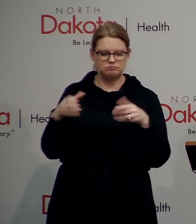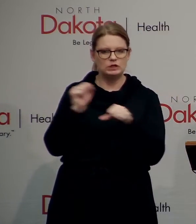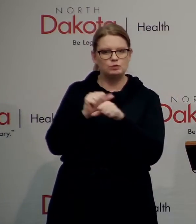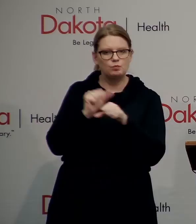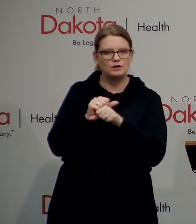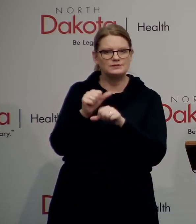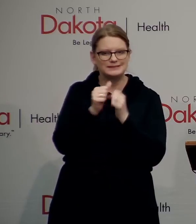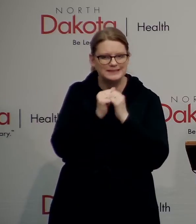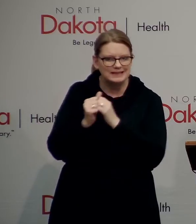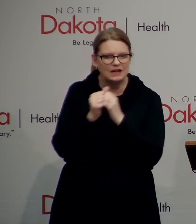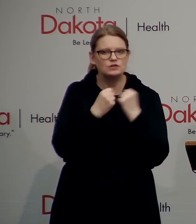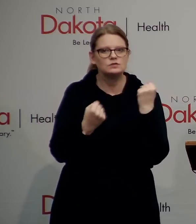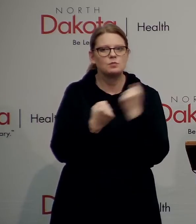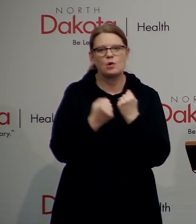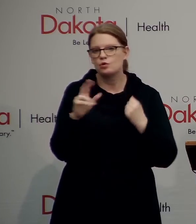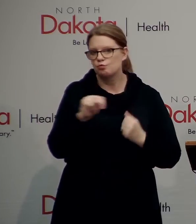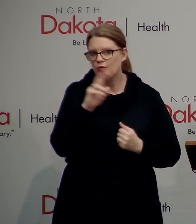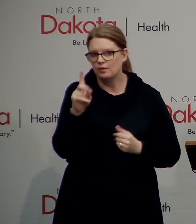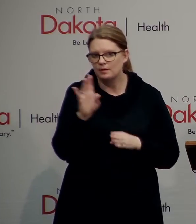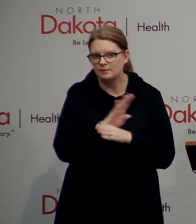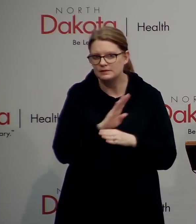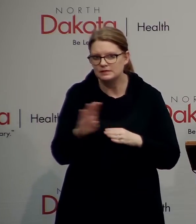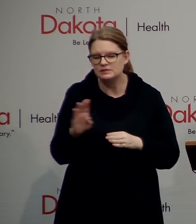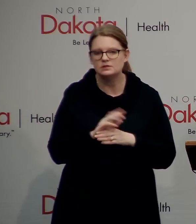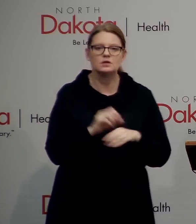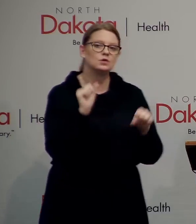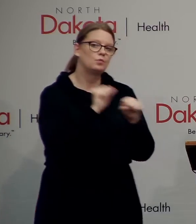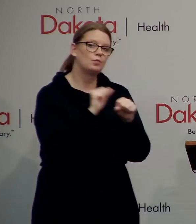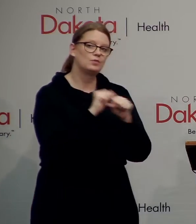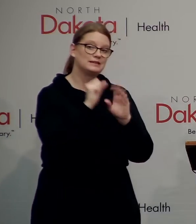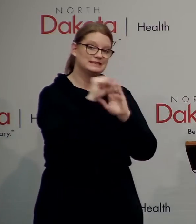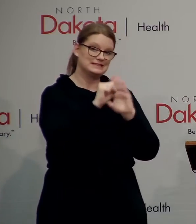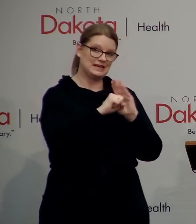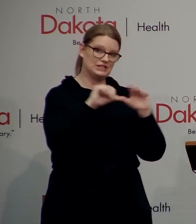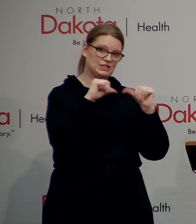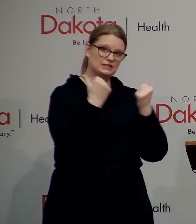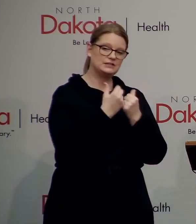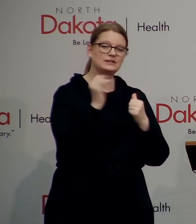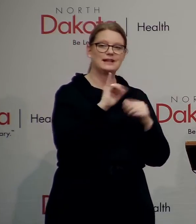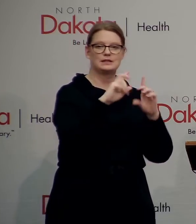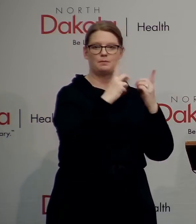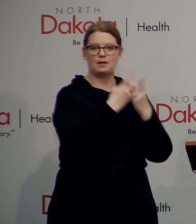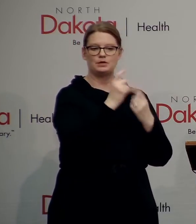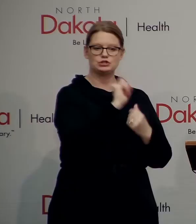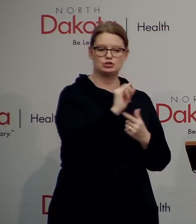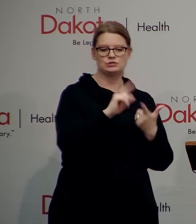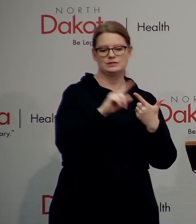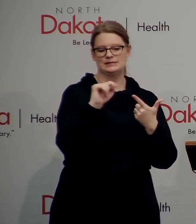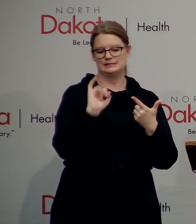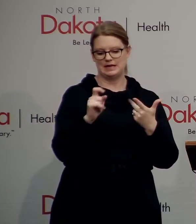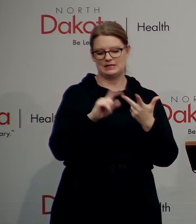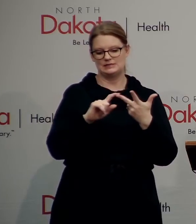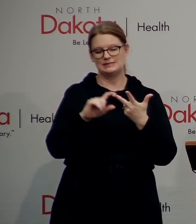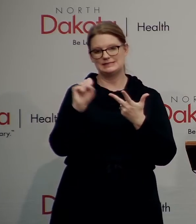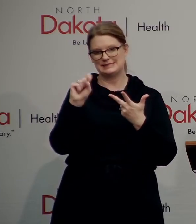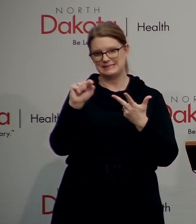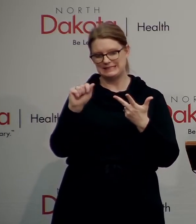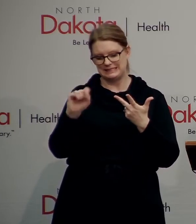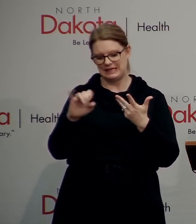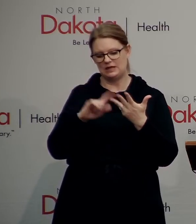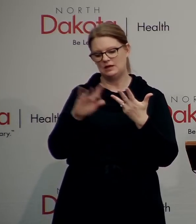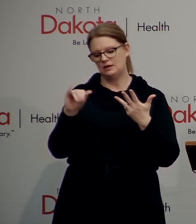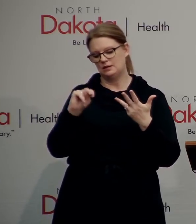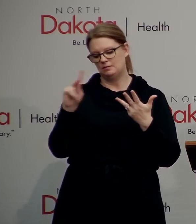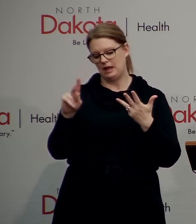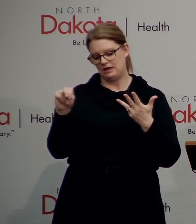Dakota businesses. We are working collaboratively with state agencies like the Department of Insurance, Tax, Secretary of State, the Bank of